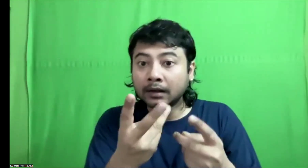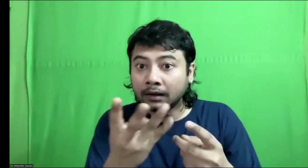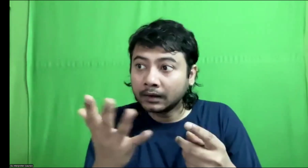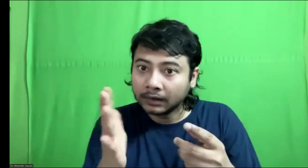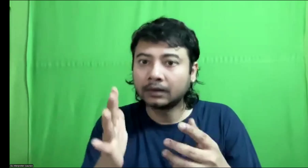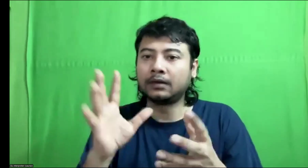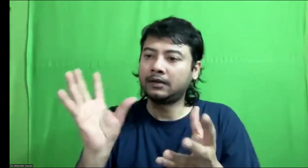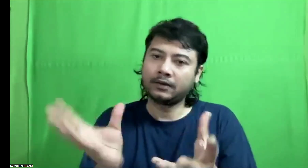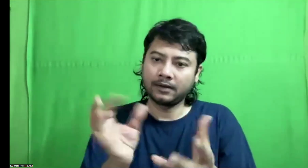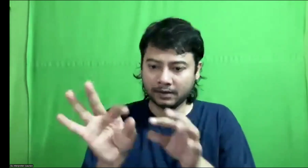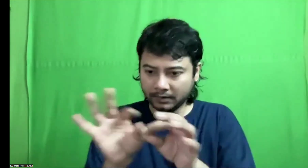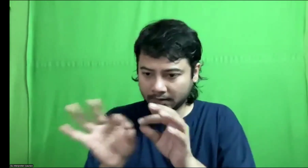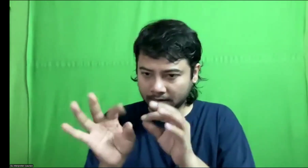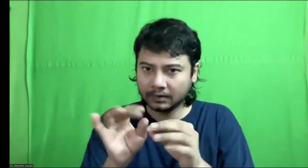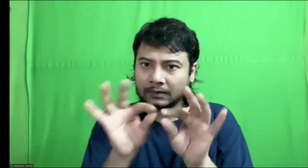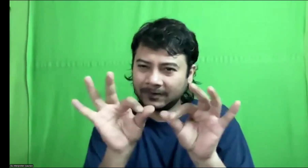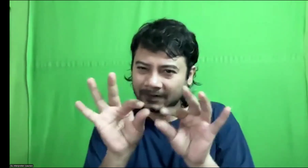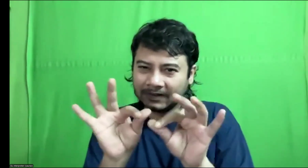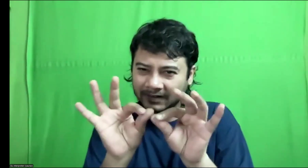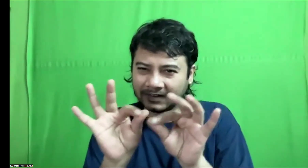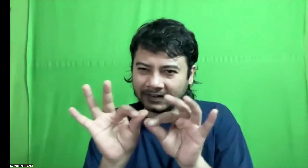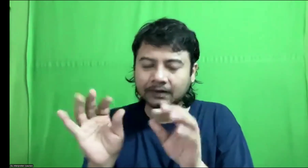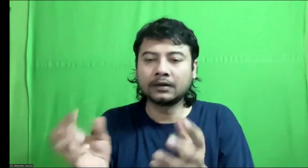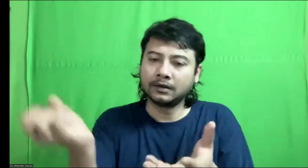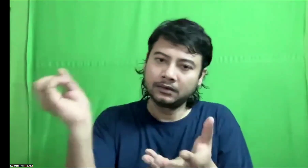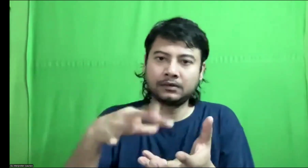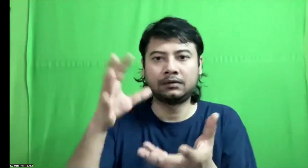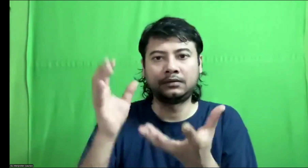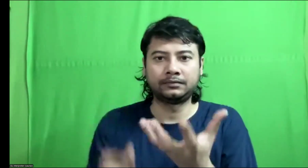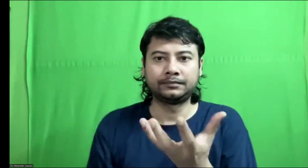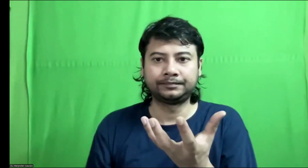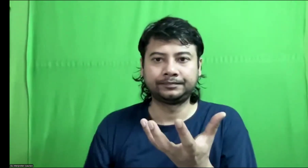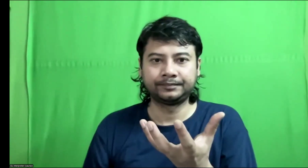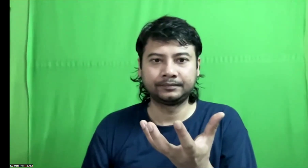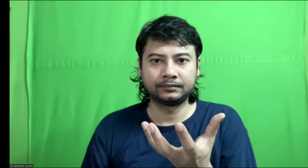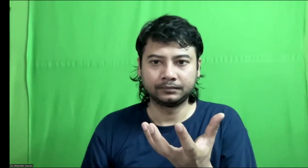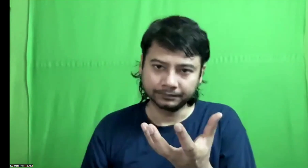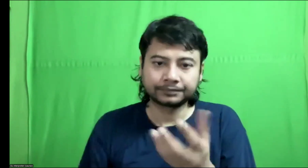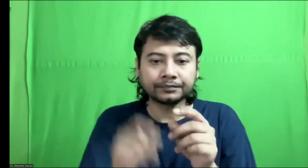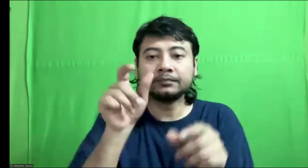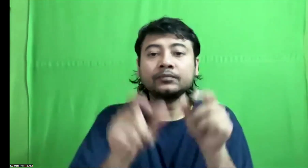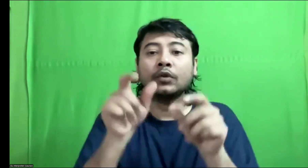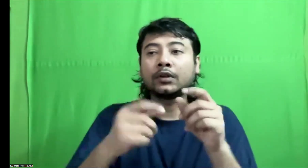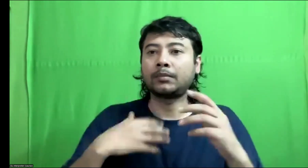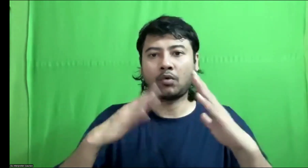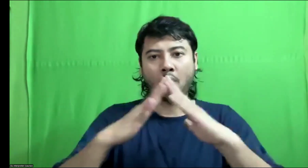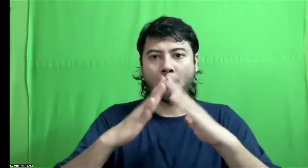So now suppose you are going down in your apartment and you are expecting some 50 people who will come,